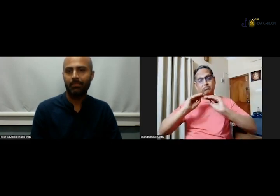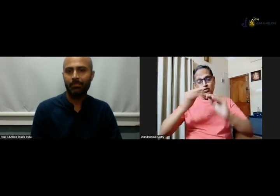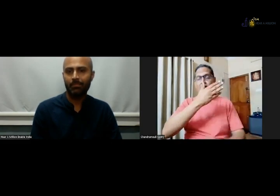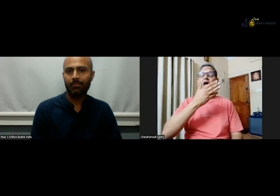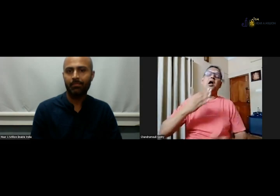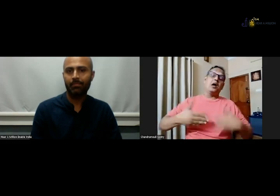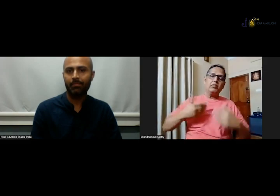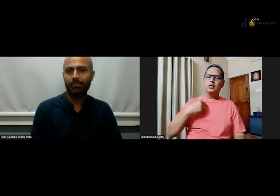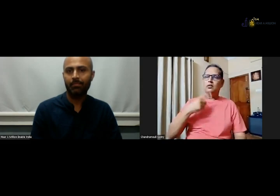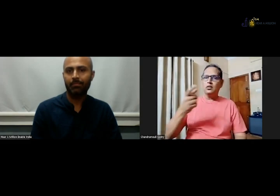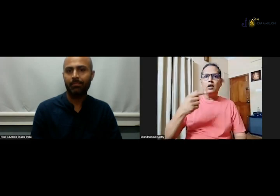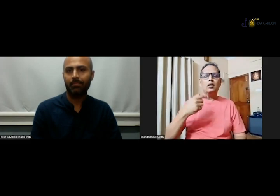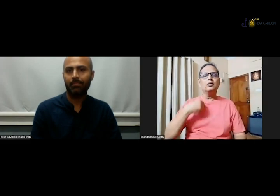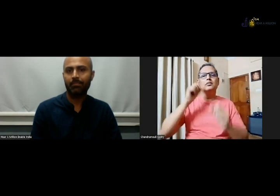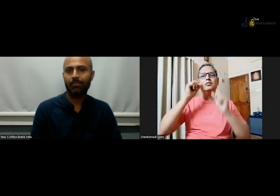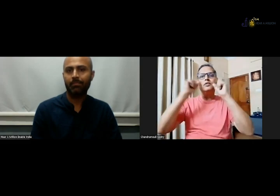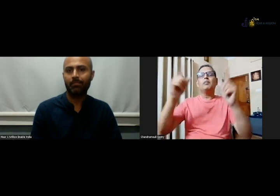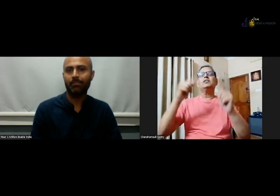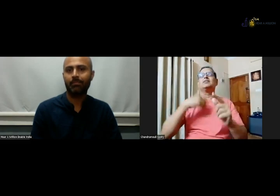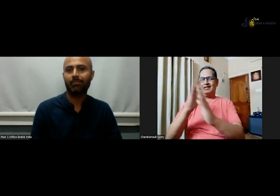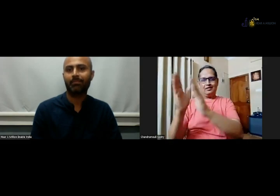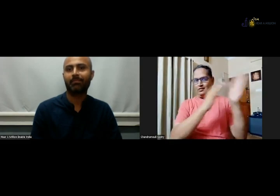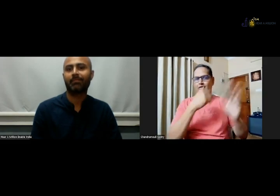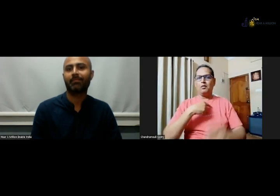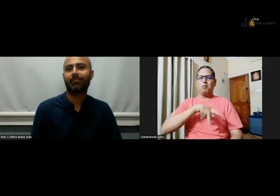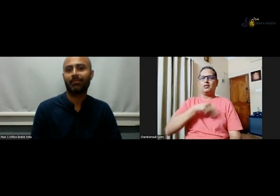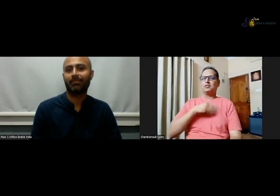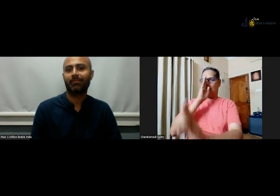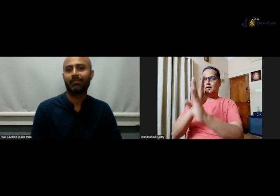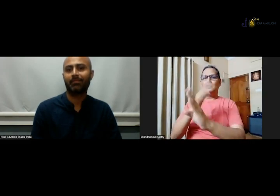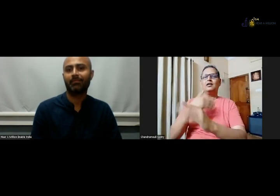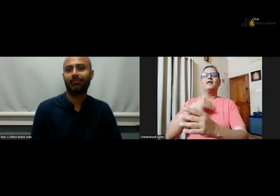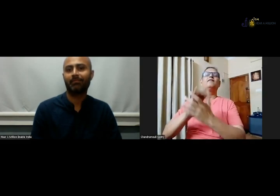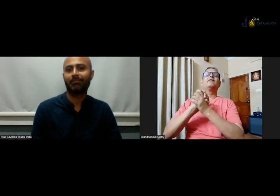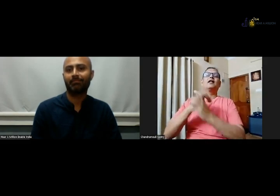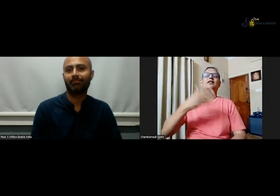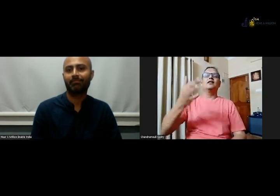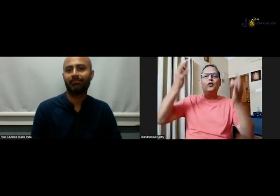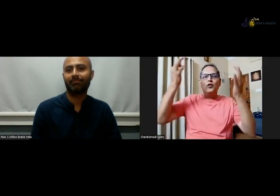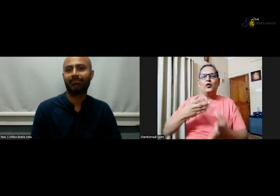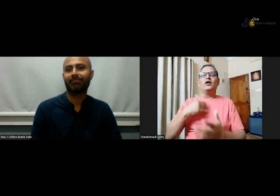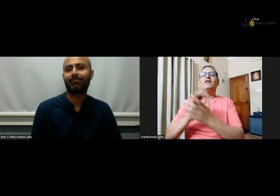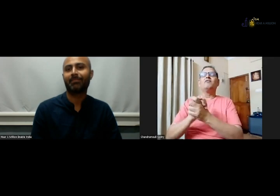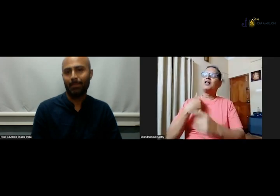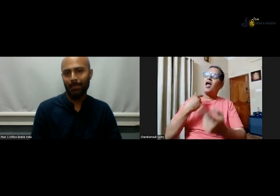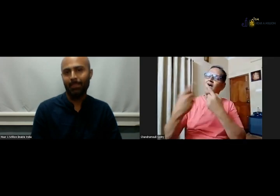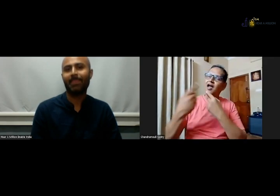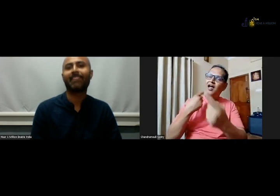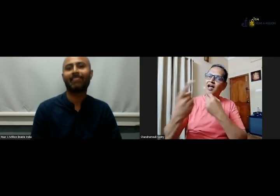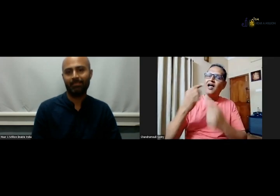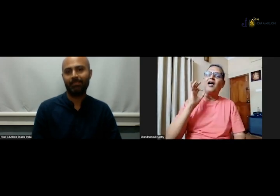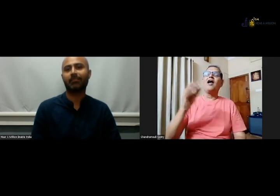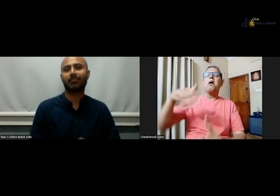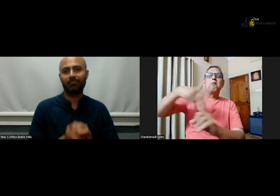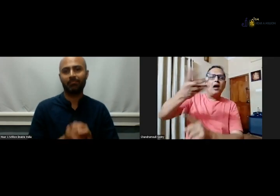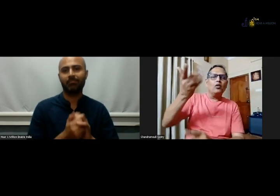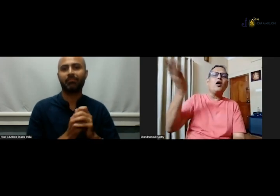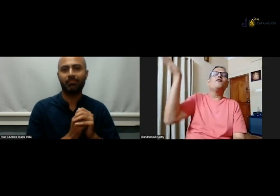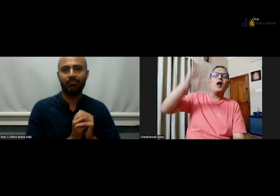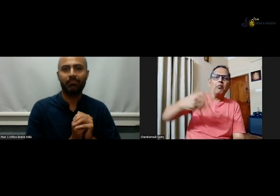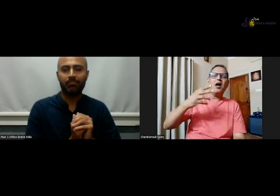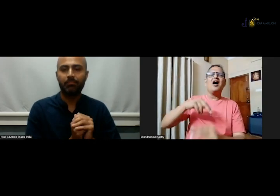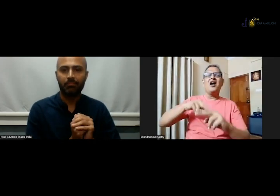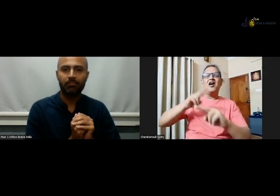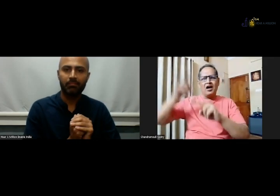who Sudamini was. And she said that, yes, sign language was important. She was right. And then I contacted her